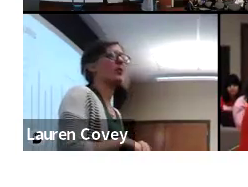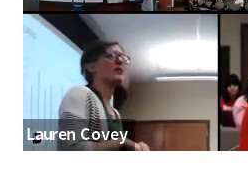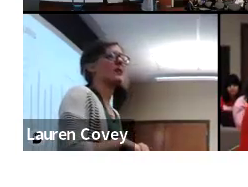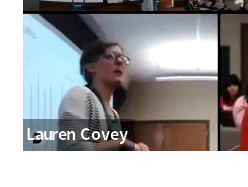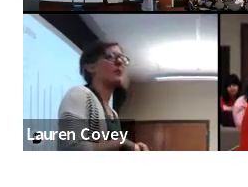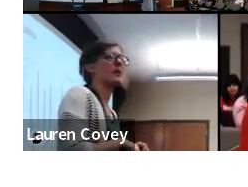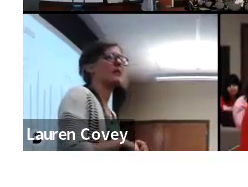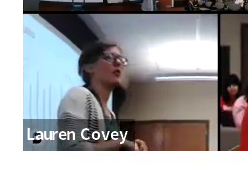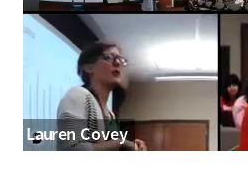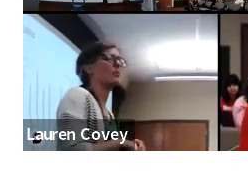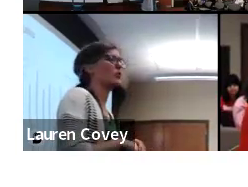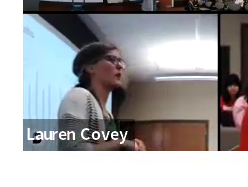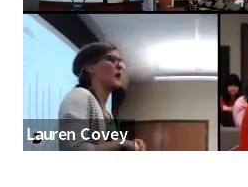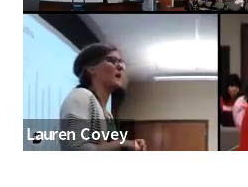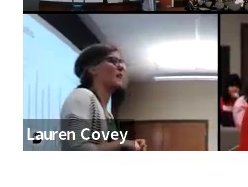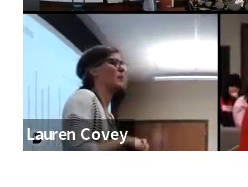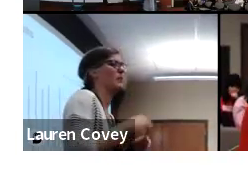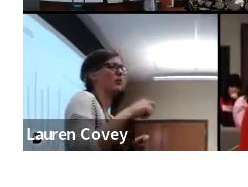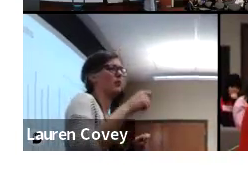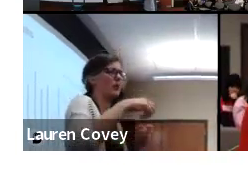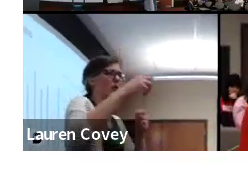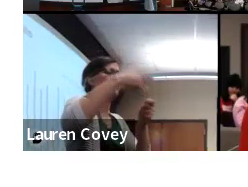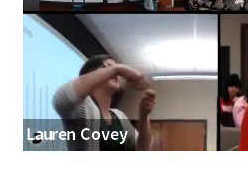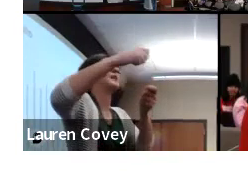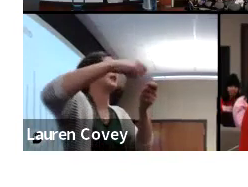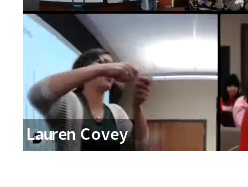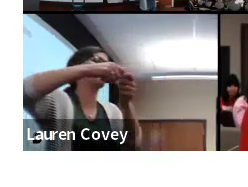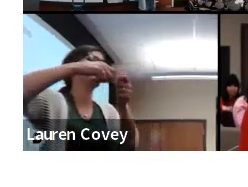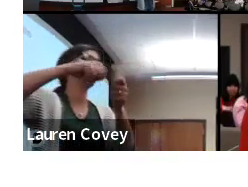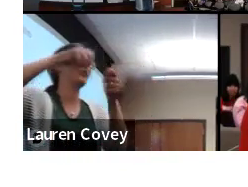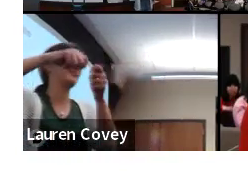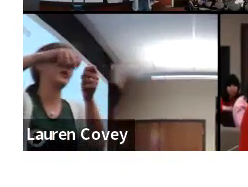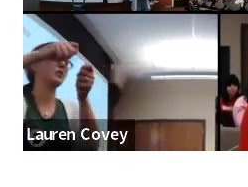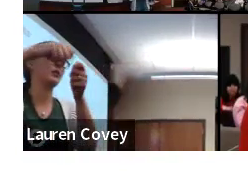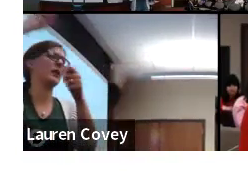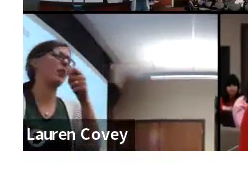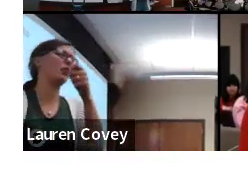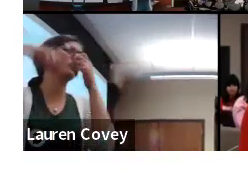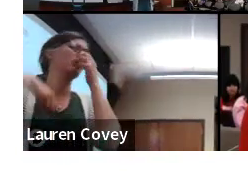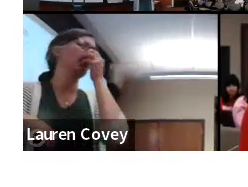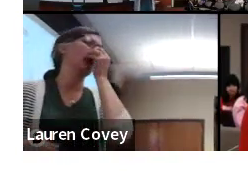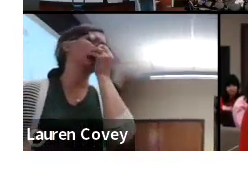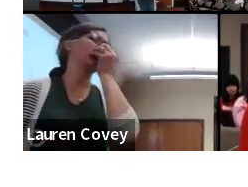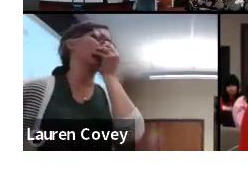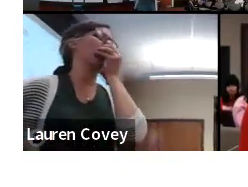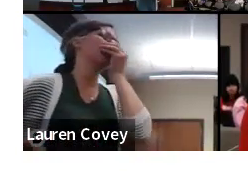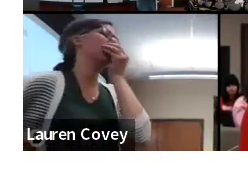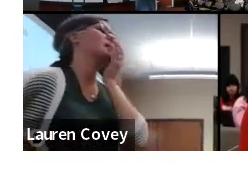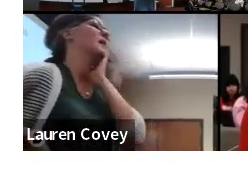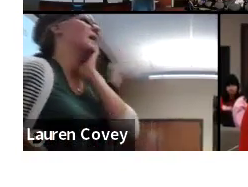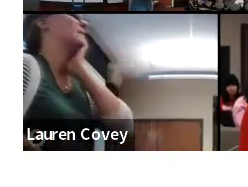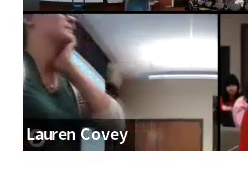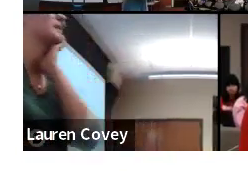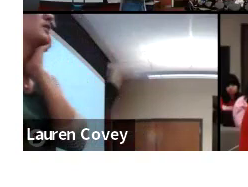biological constraints that may be involved, right? Because we can't have people where we sort of reset the clock on their brains when they're older and see what